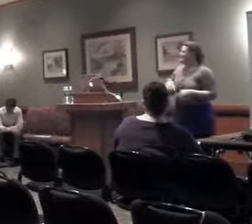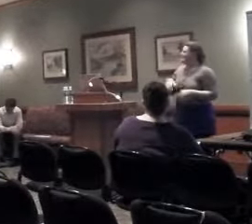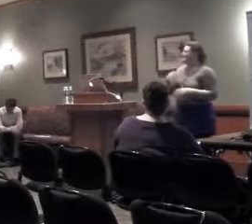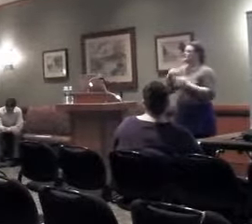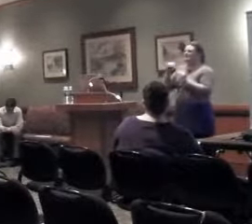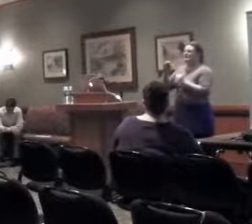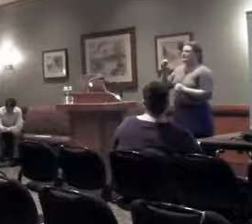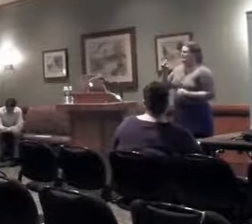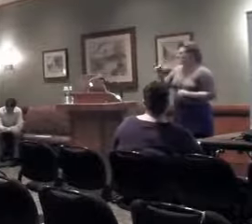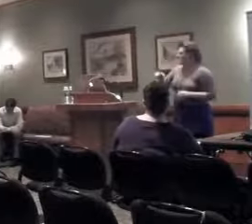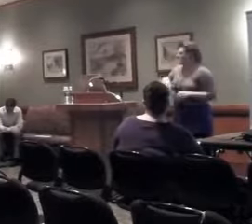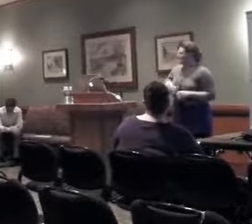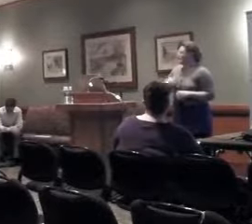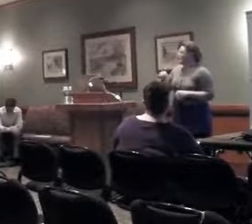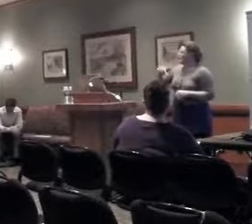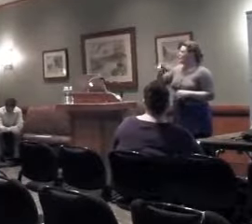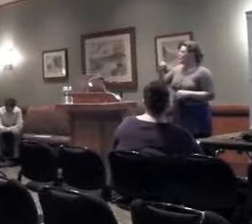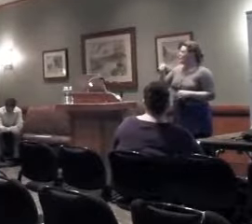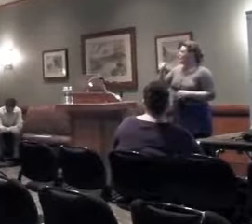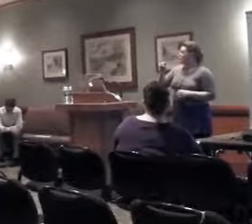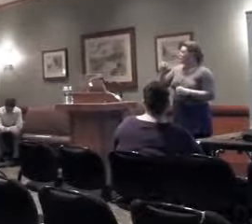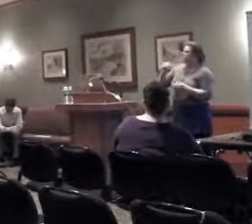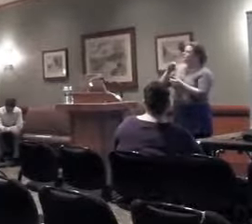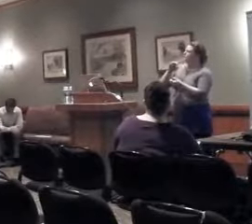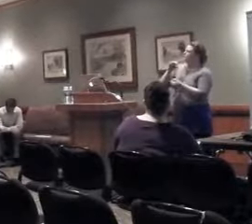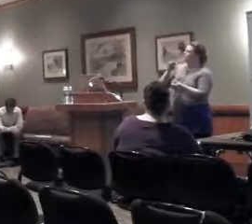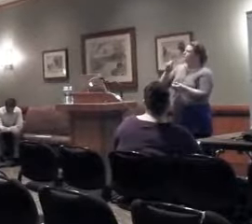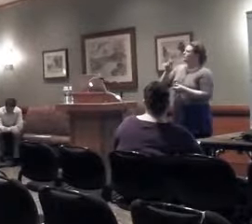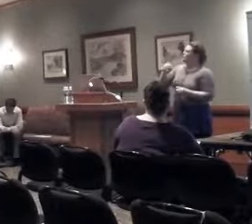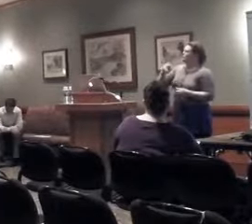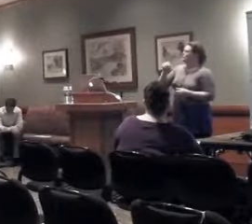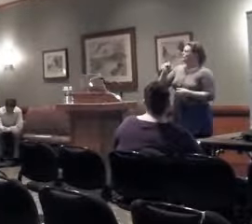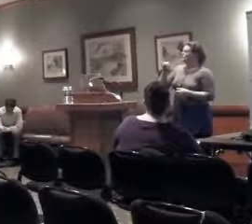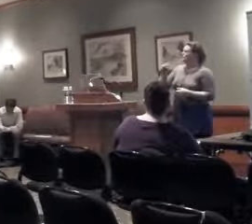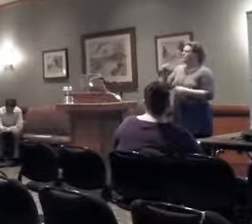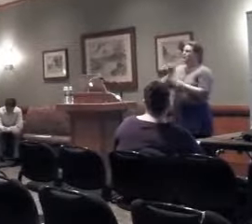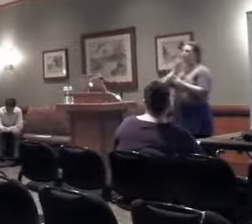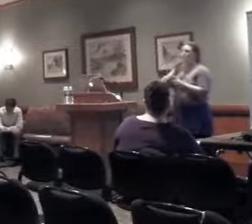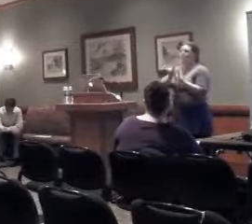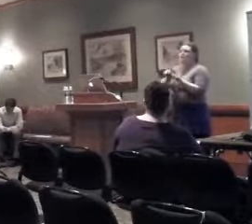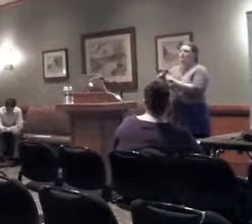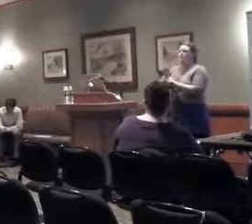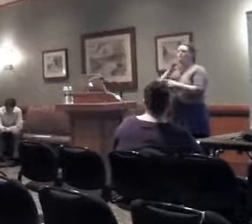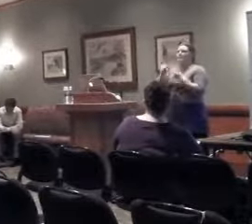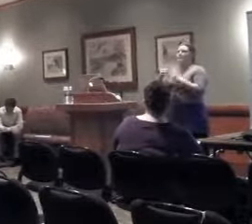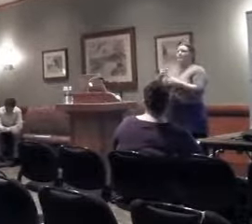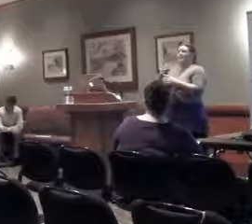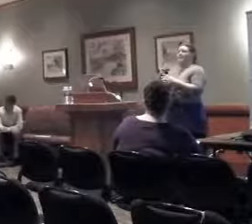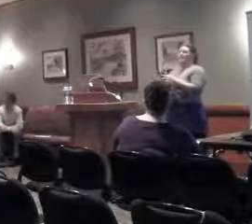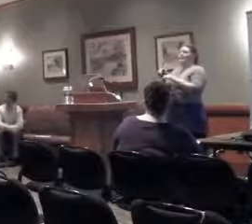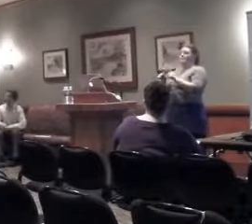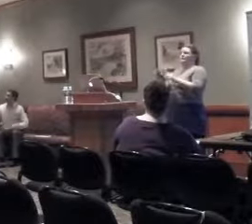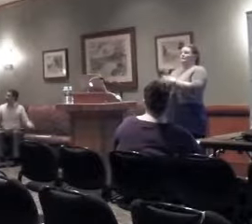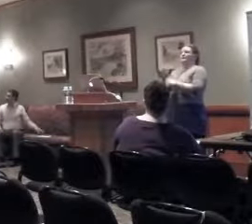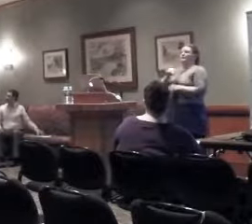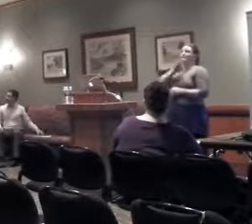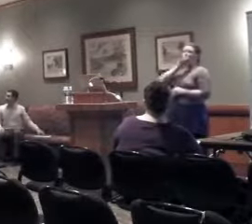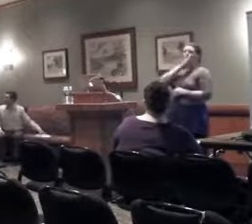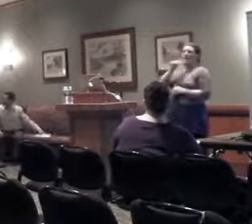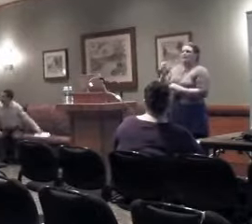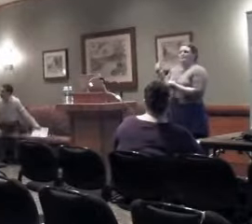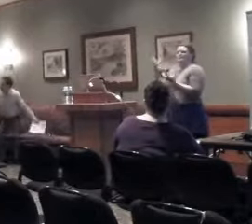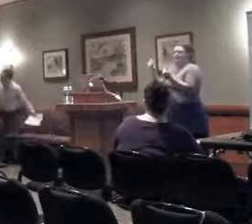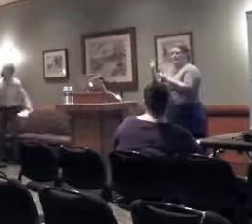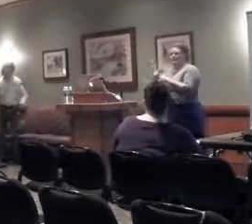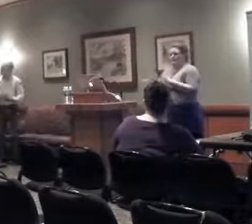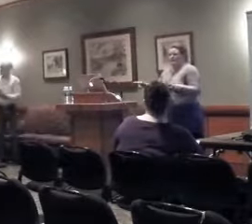Dr. Quinto-Pozos has also discussed comparison of verbal and signed languages. And welcome, and